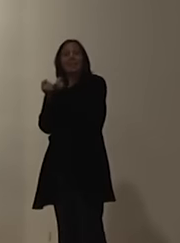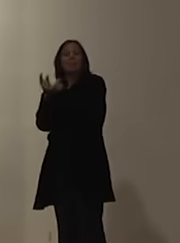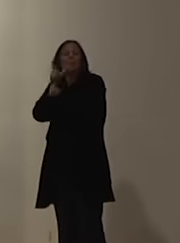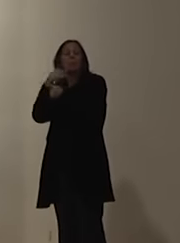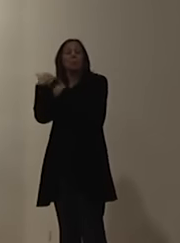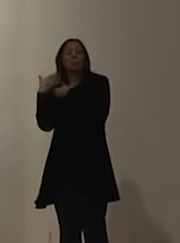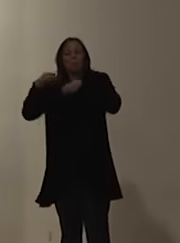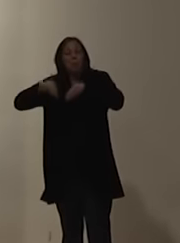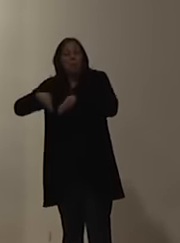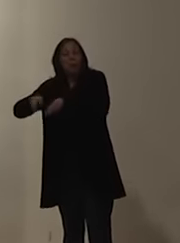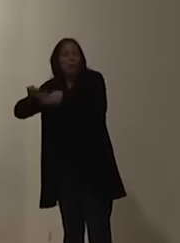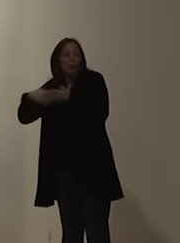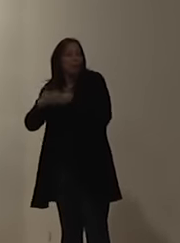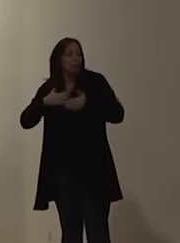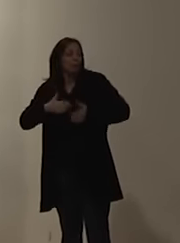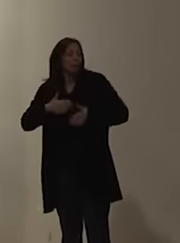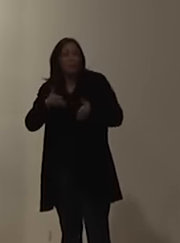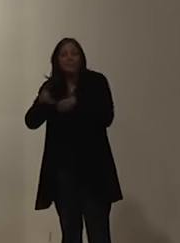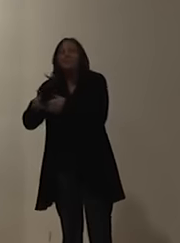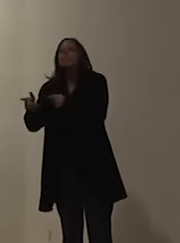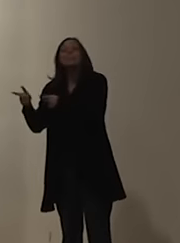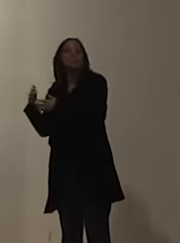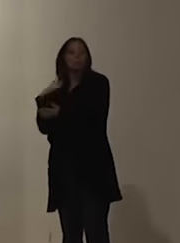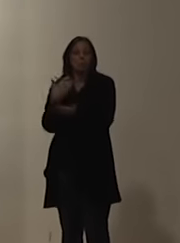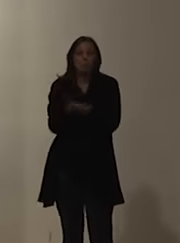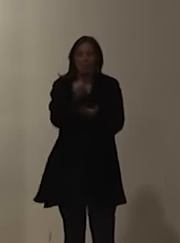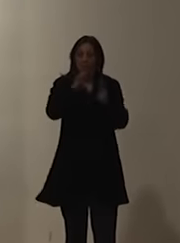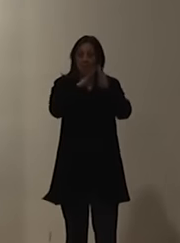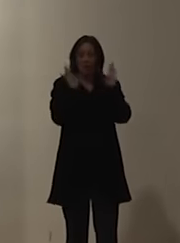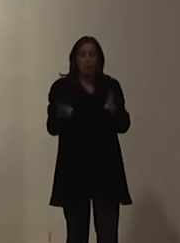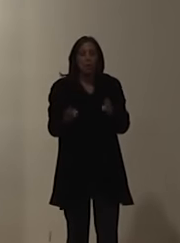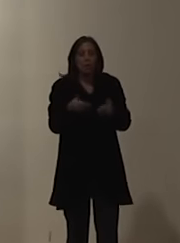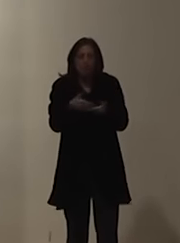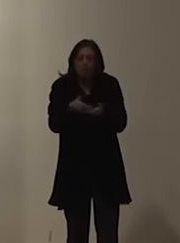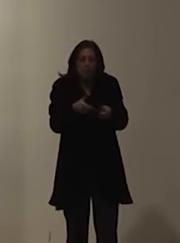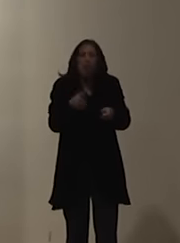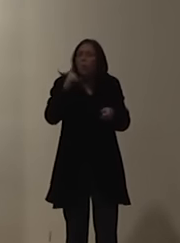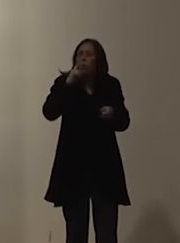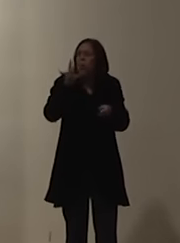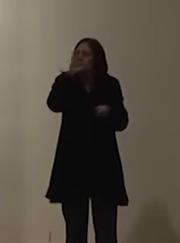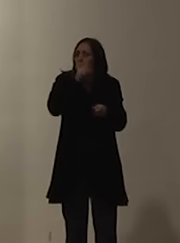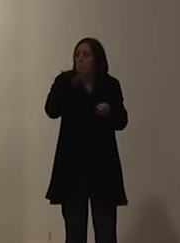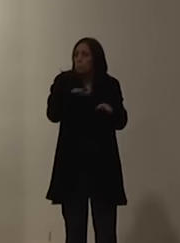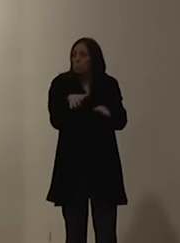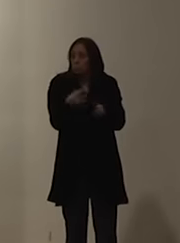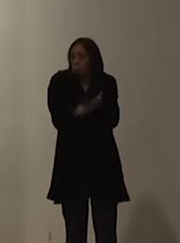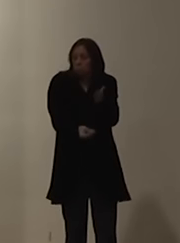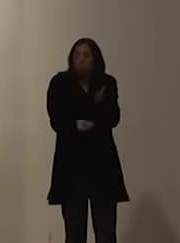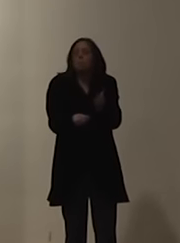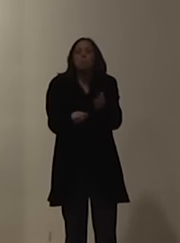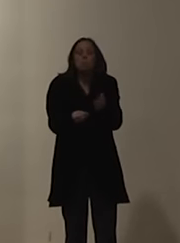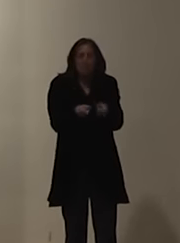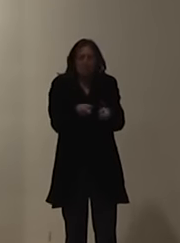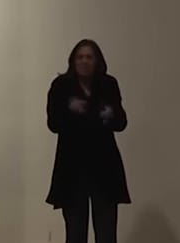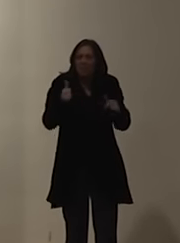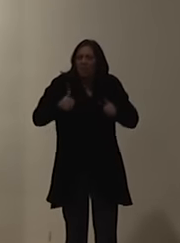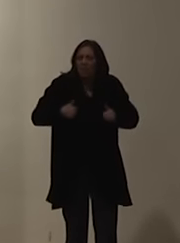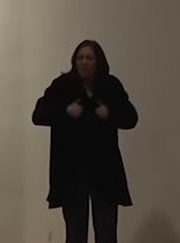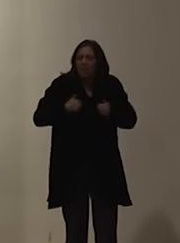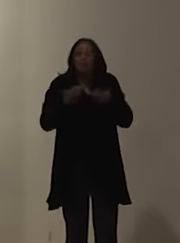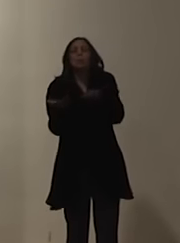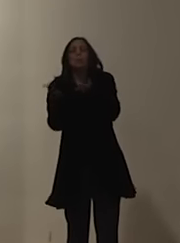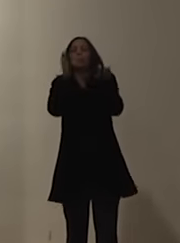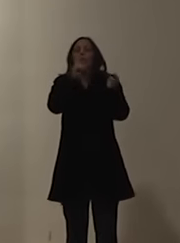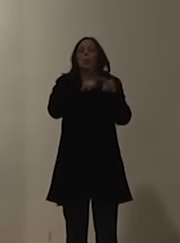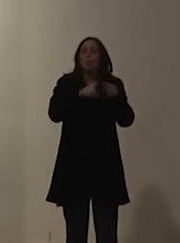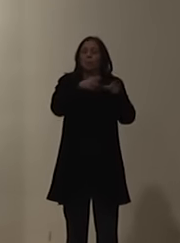this baby to the Partners in Health team in a place called Port Loco. And but they couldn't get an